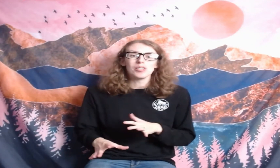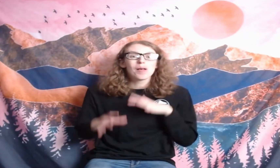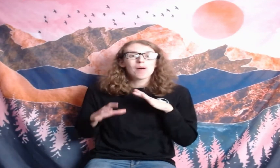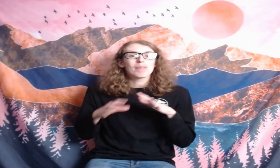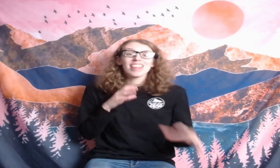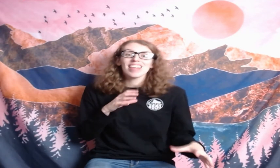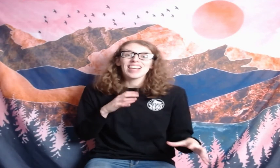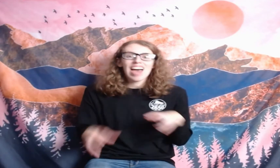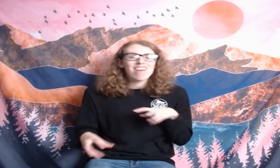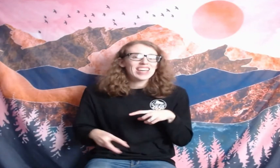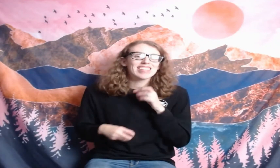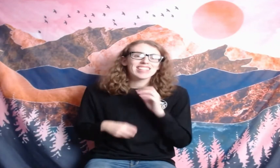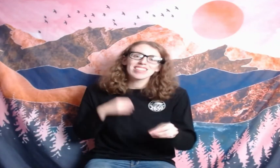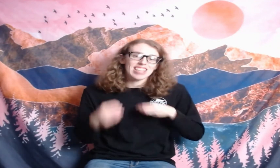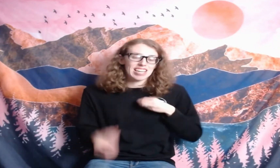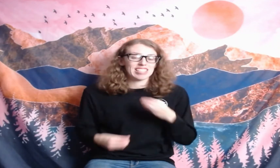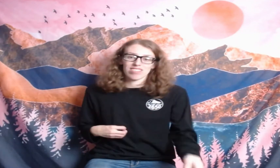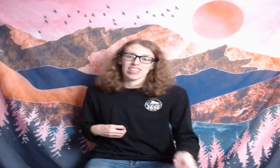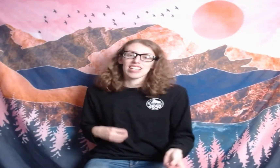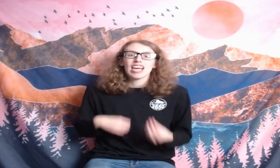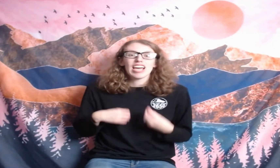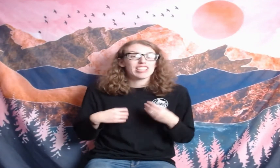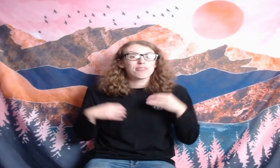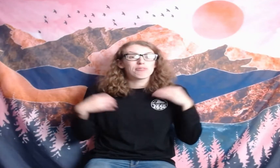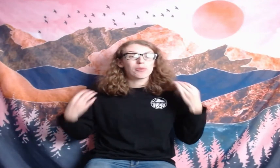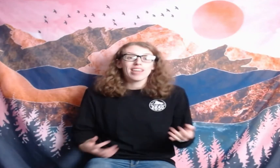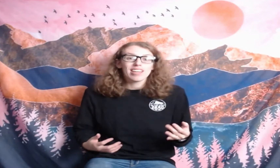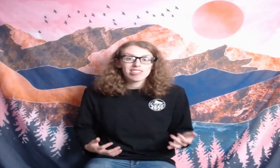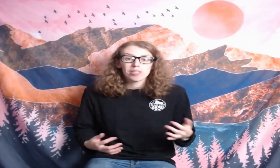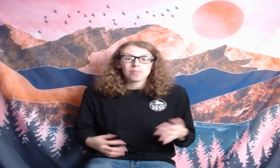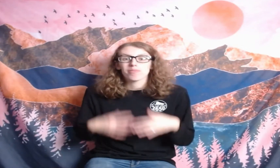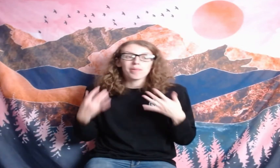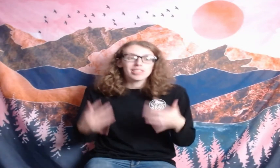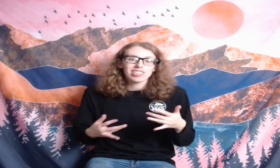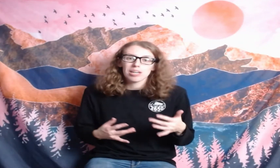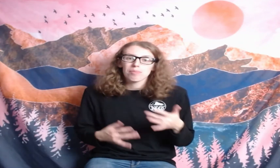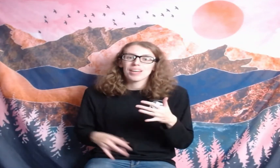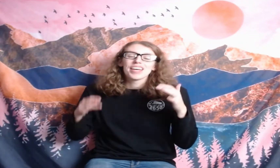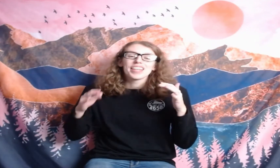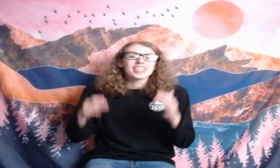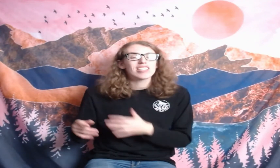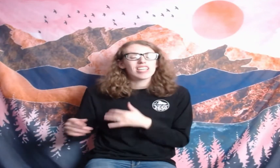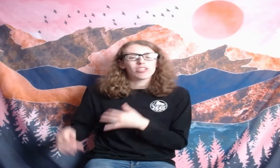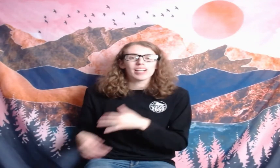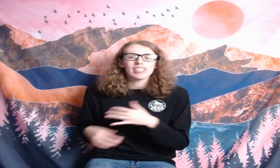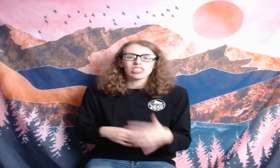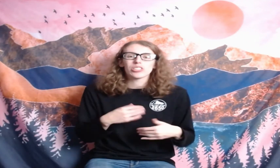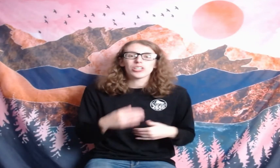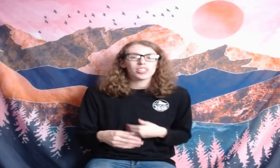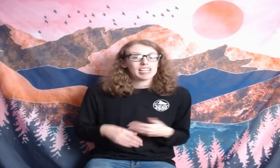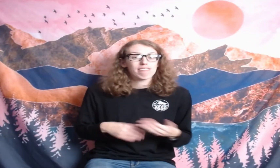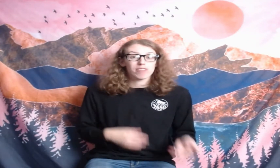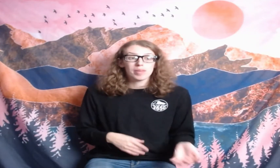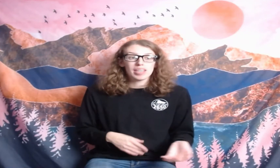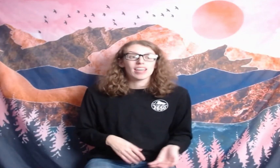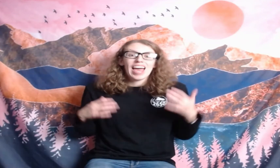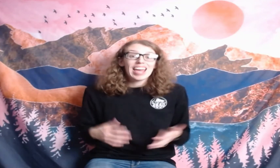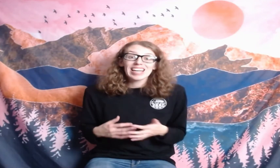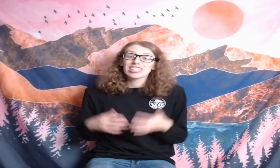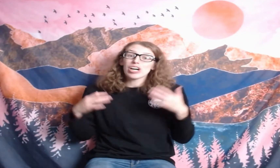But I like having little tastes of it. And so for weekend trips, for winter camping, this is a great alternative for me. And all of